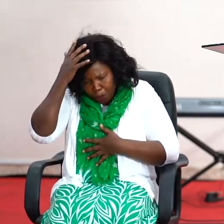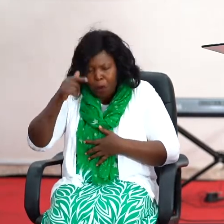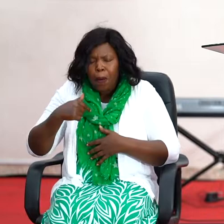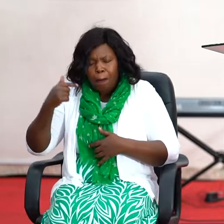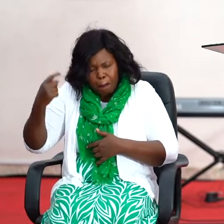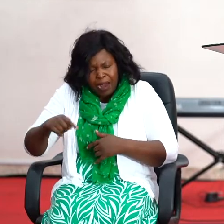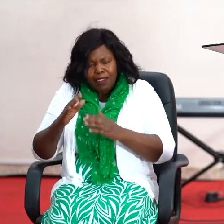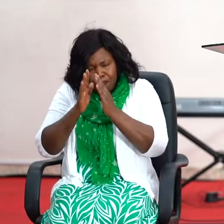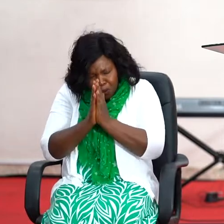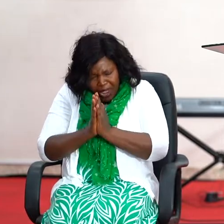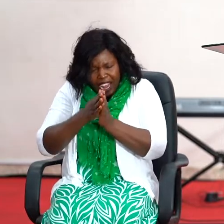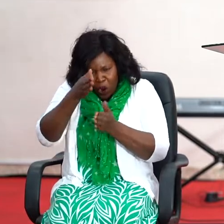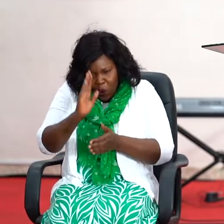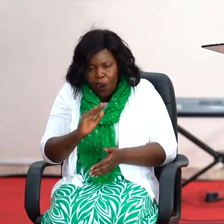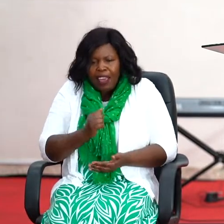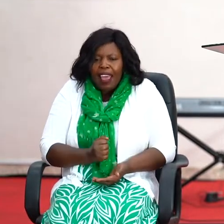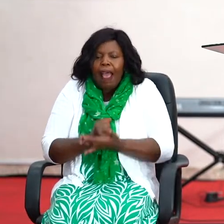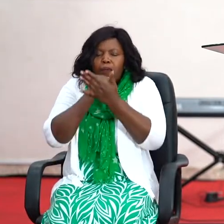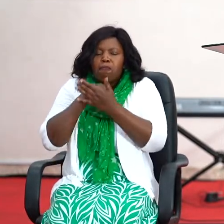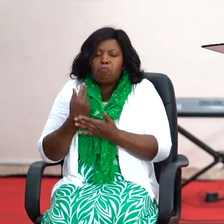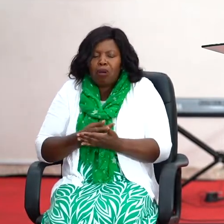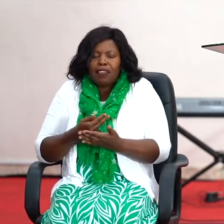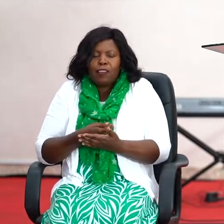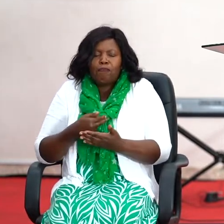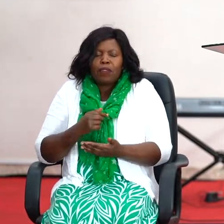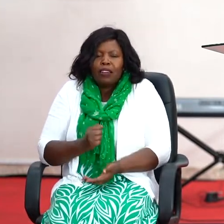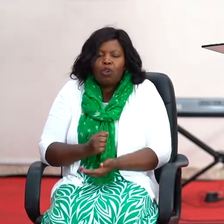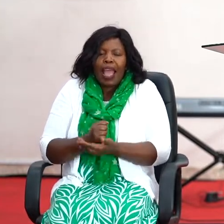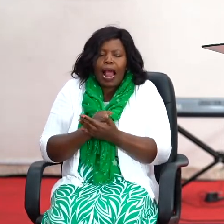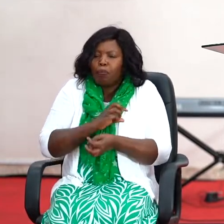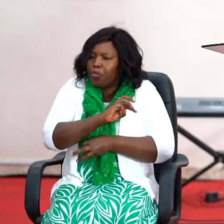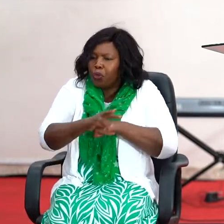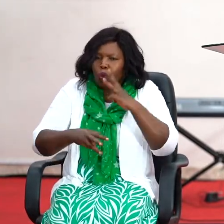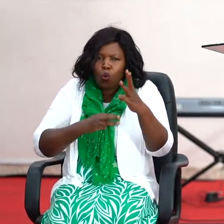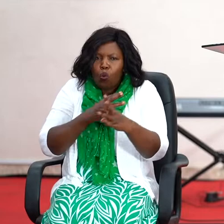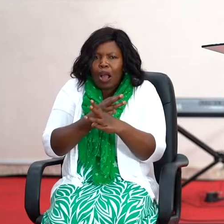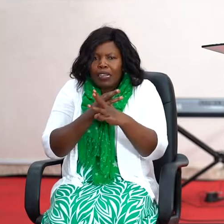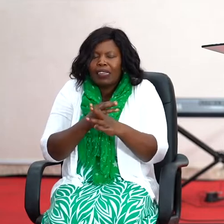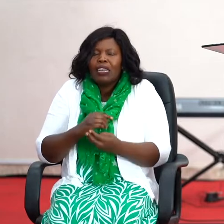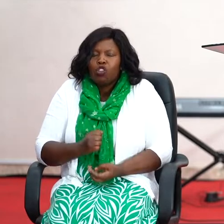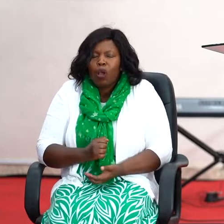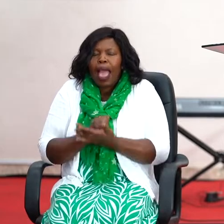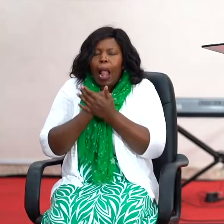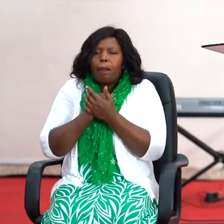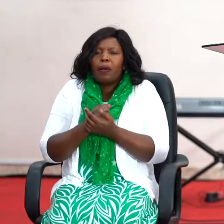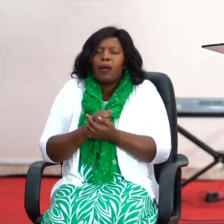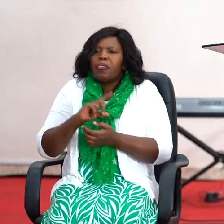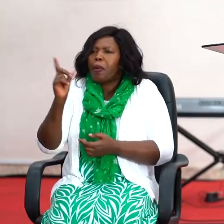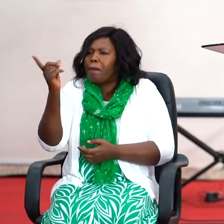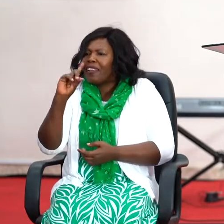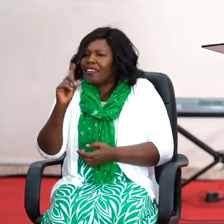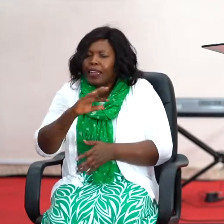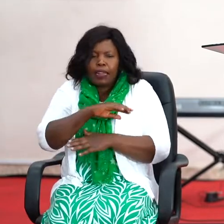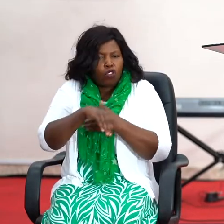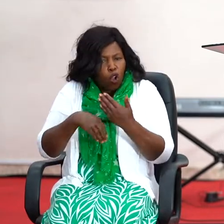God and ask him to help us, to help even the whole world, to help the presidents of the world.